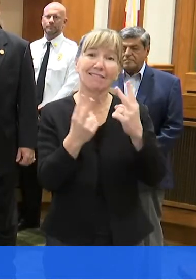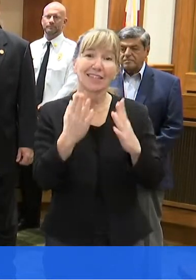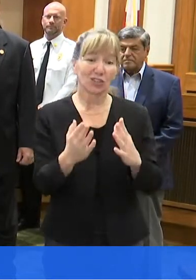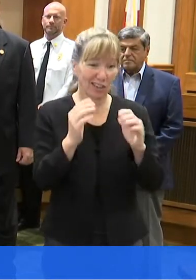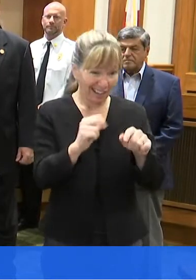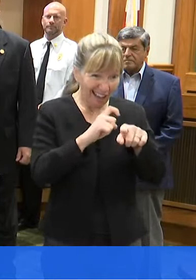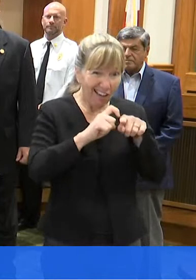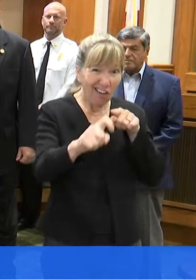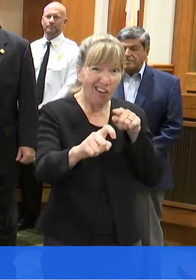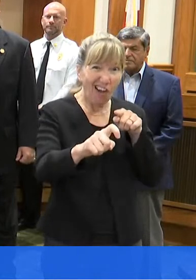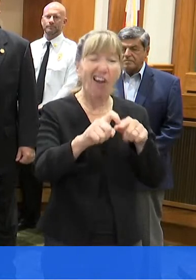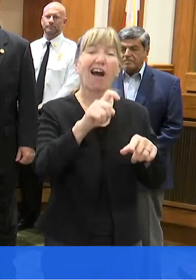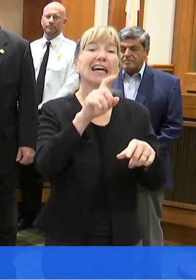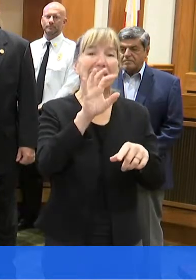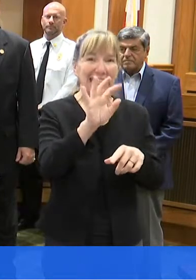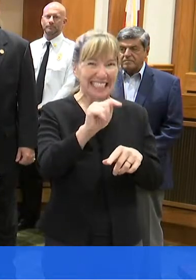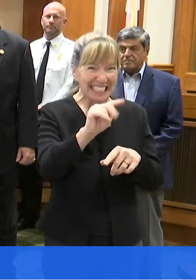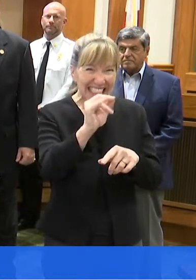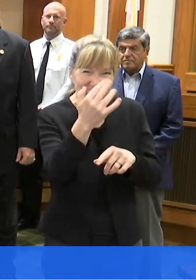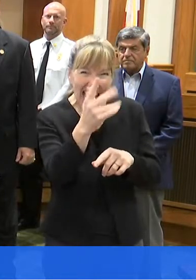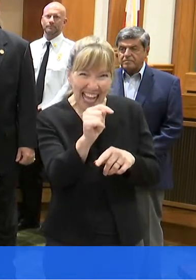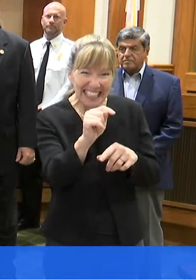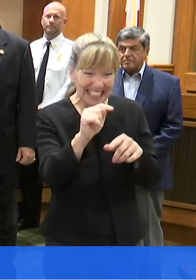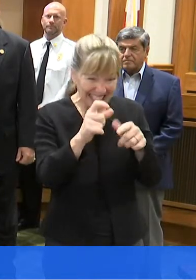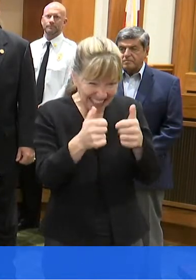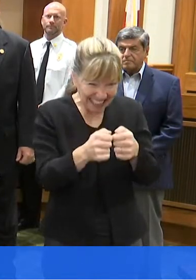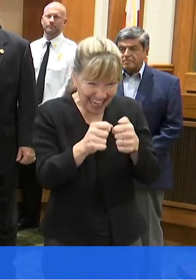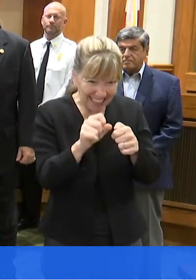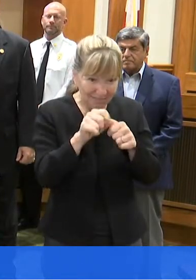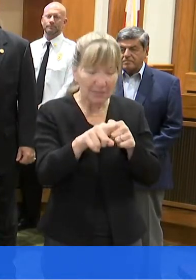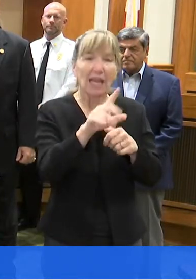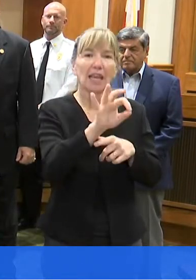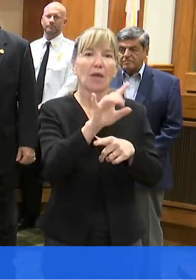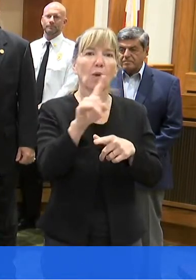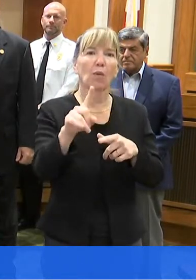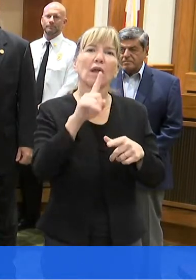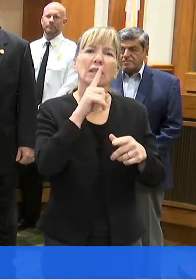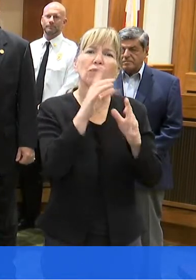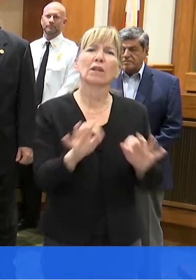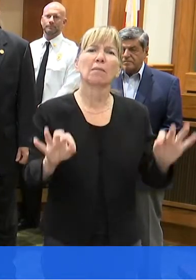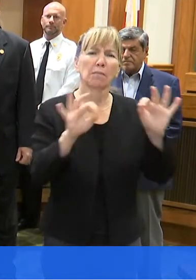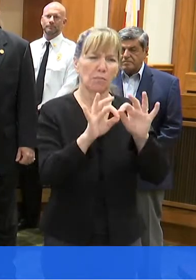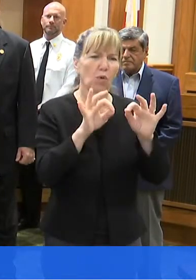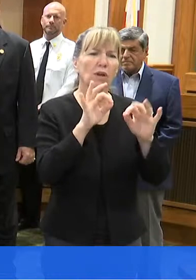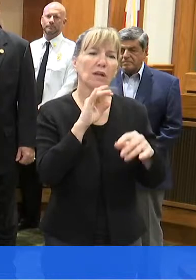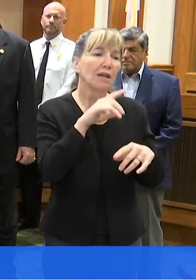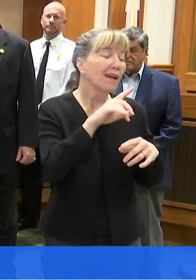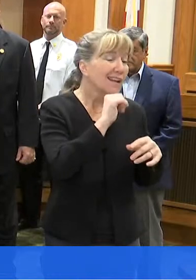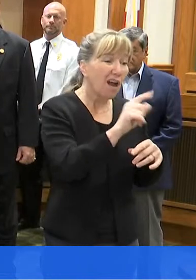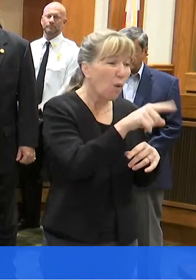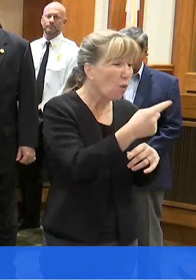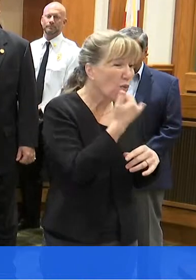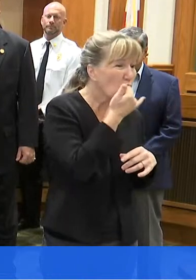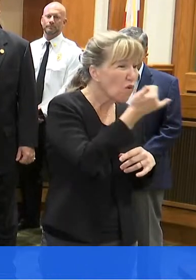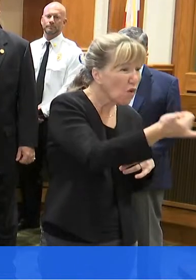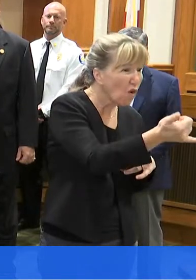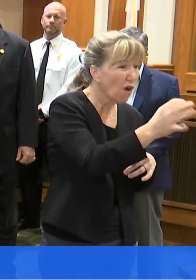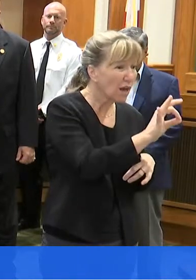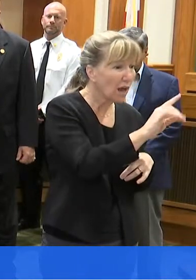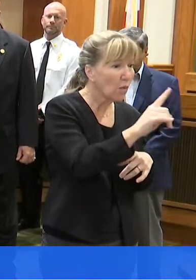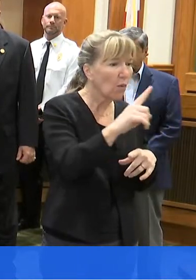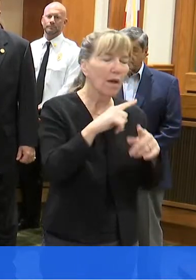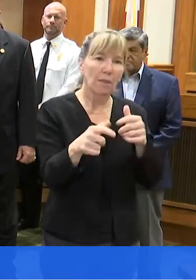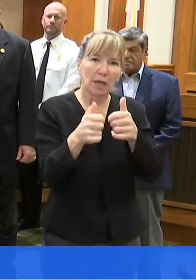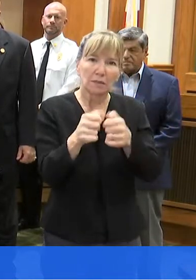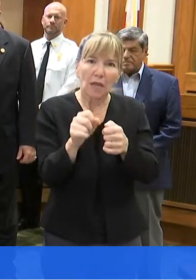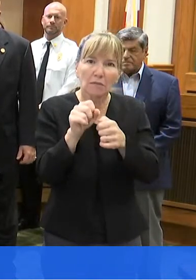during an emergency. Text to 911 is an essential alternative to calling 911. But we want to